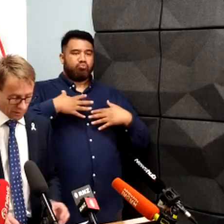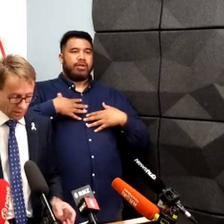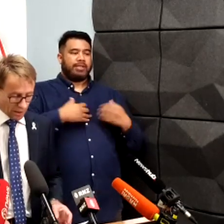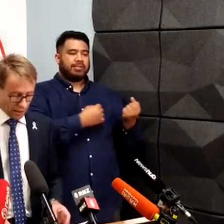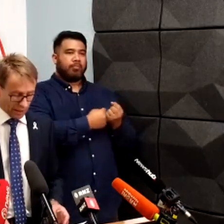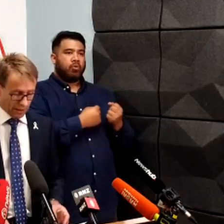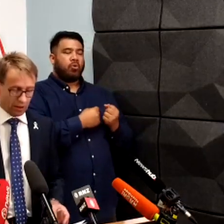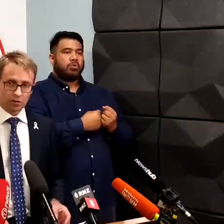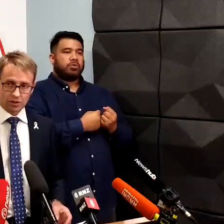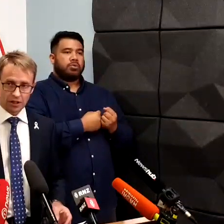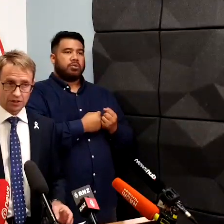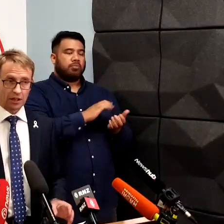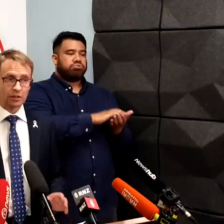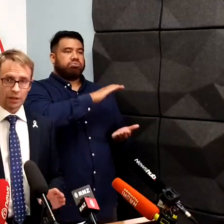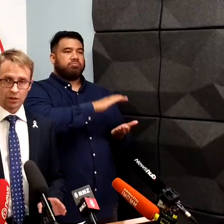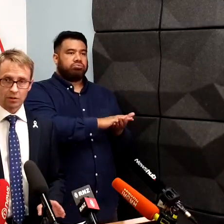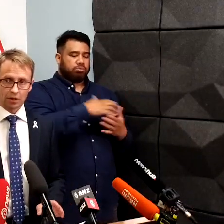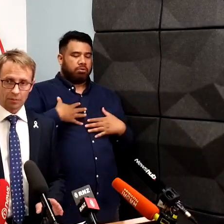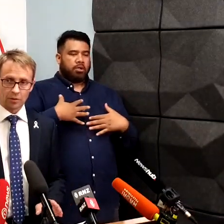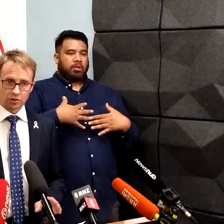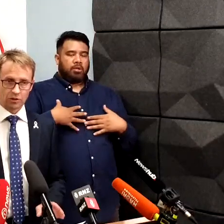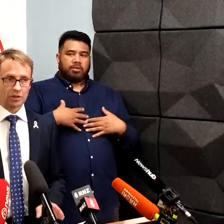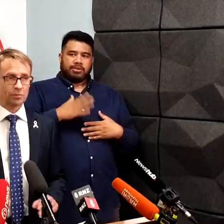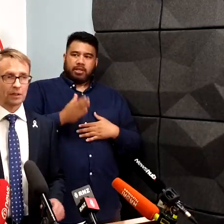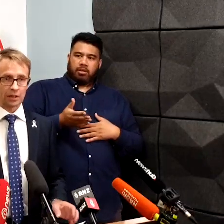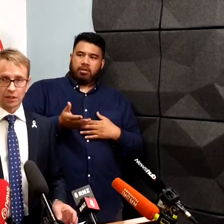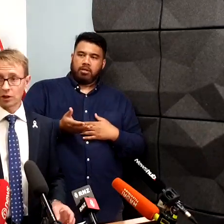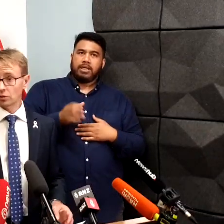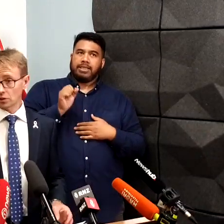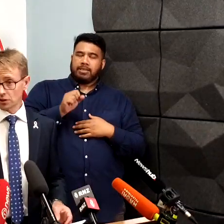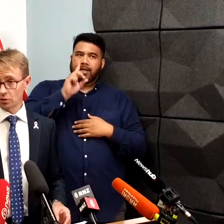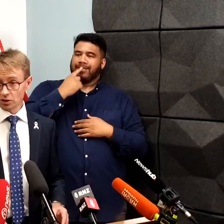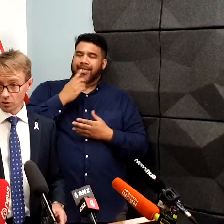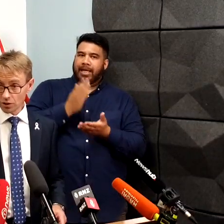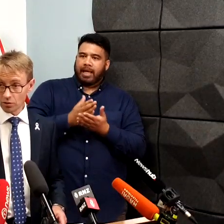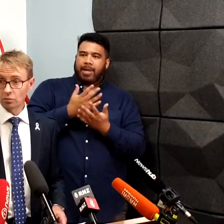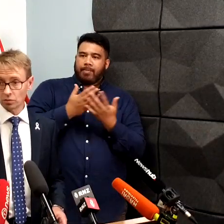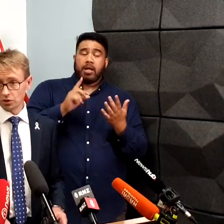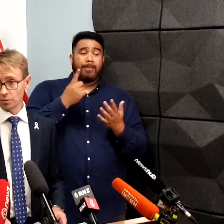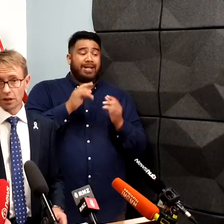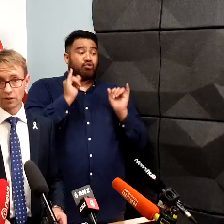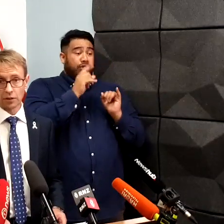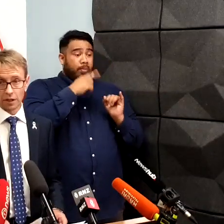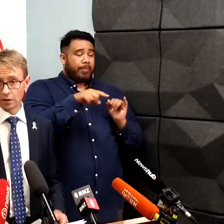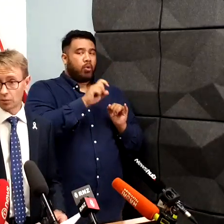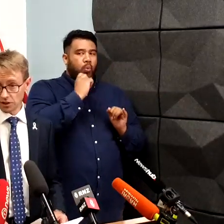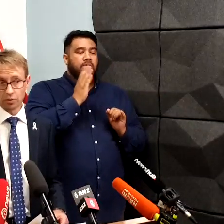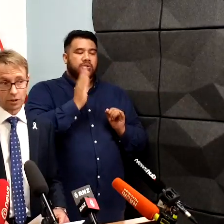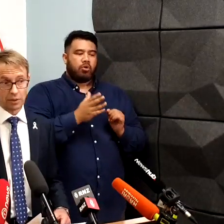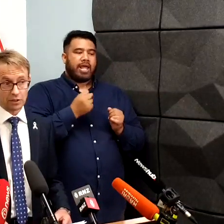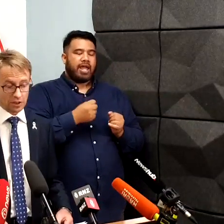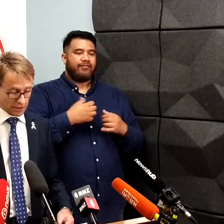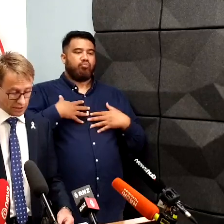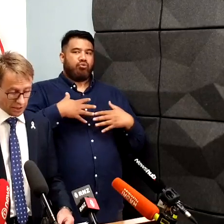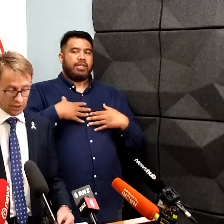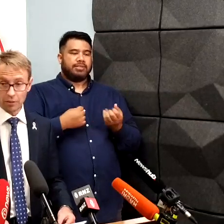sitting at now? I couldn't say exactly, but generally speaking, anyone who is critical will still be having airway support